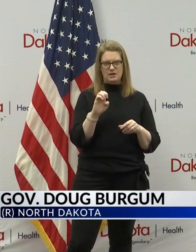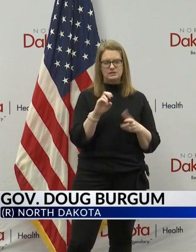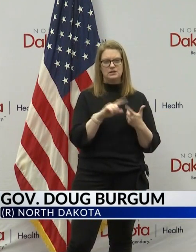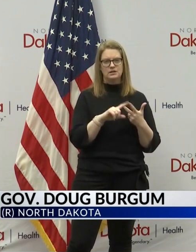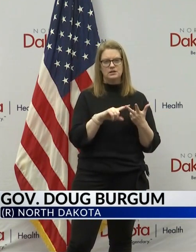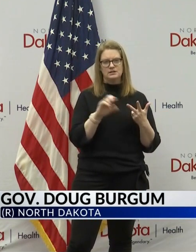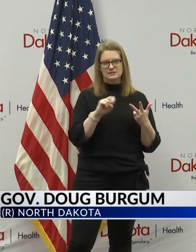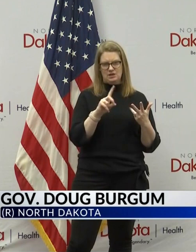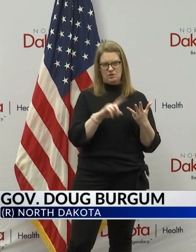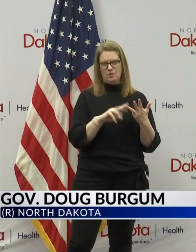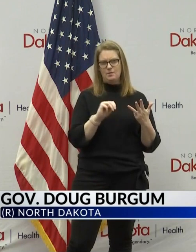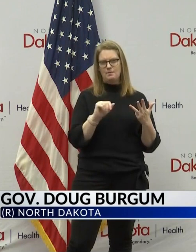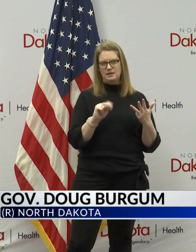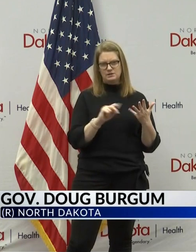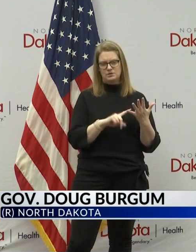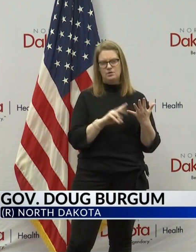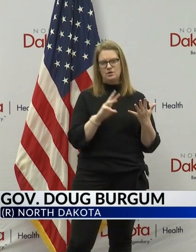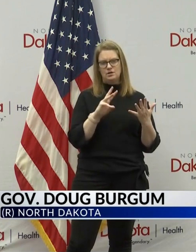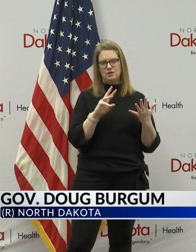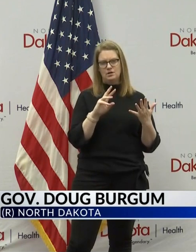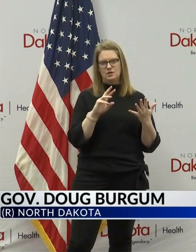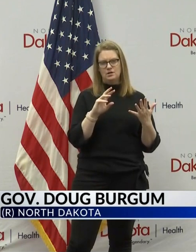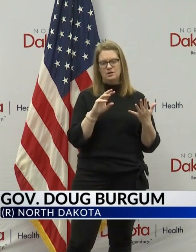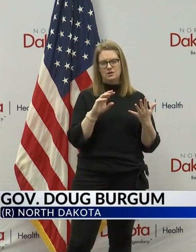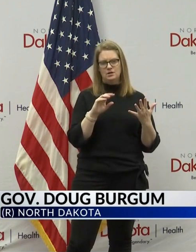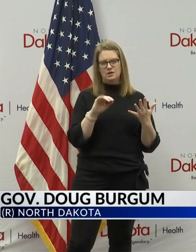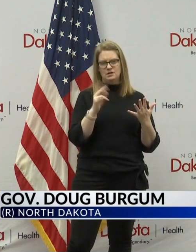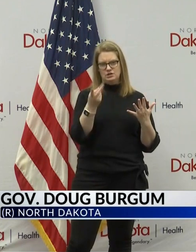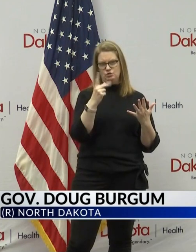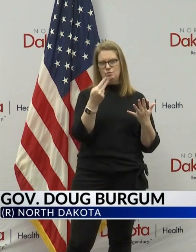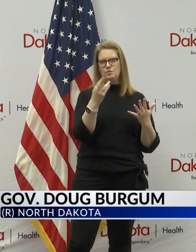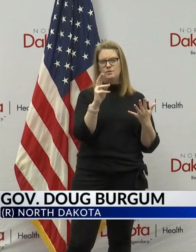Dakota, Minnesota, Wyoming, Montana, and the two premiers from